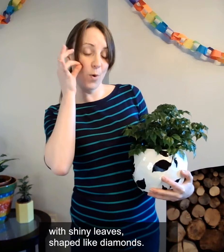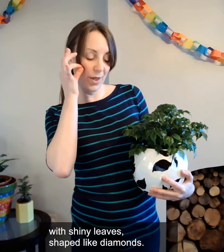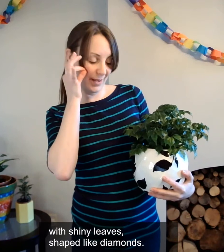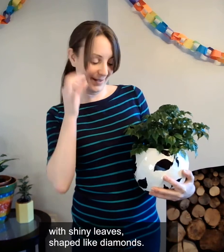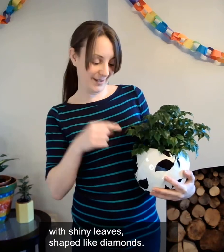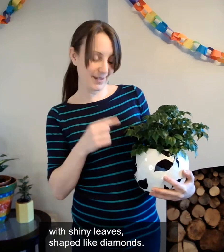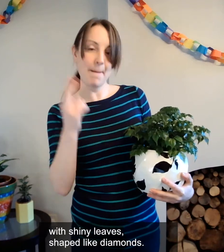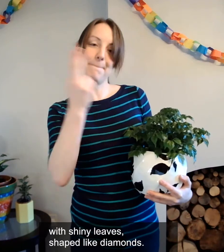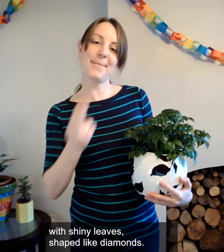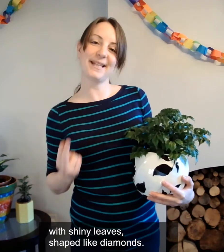like diamonds.